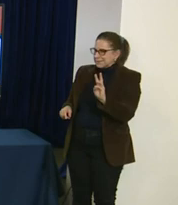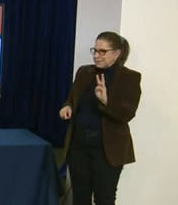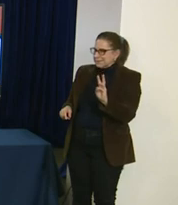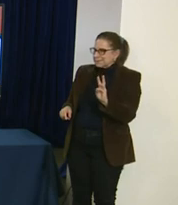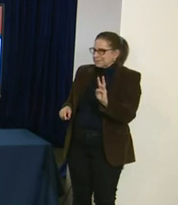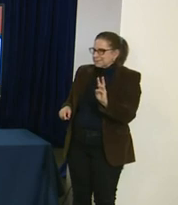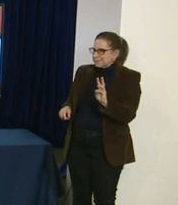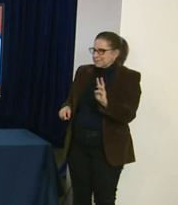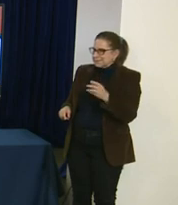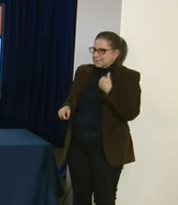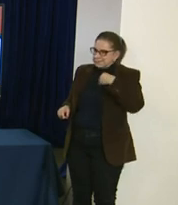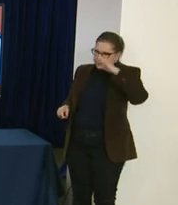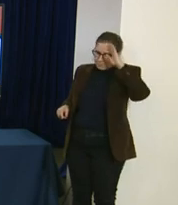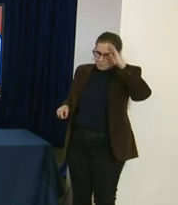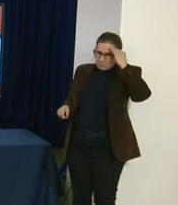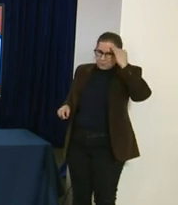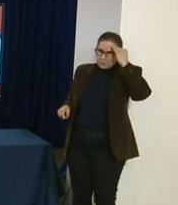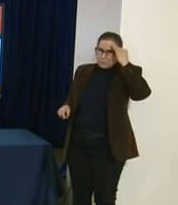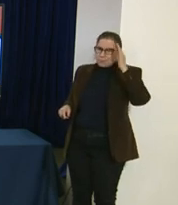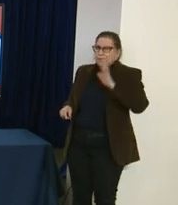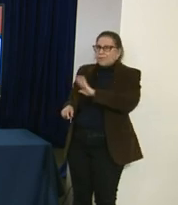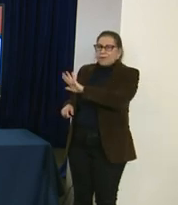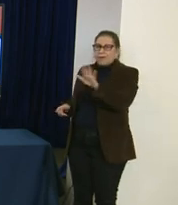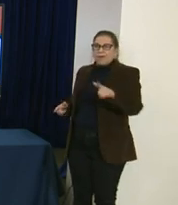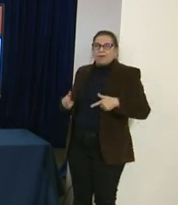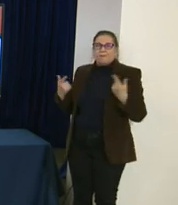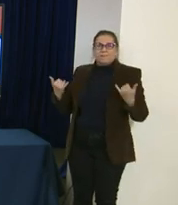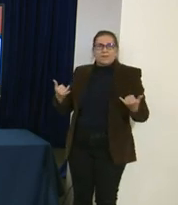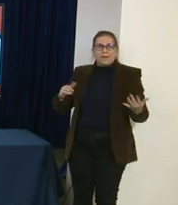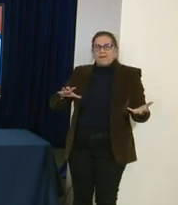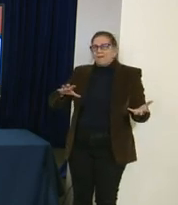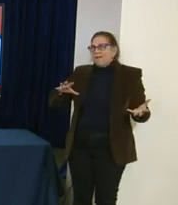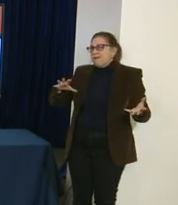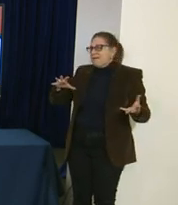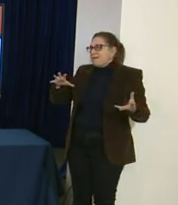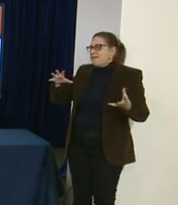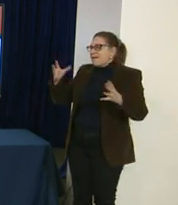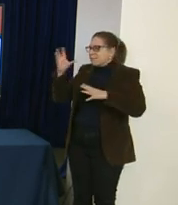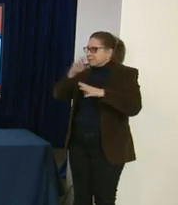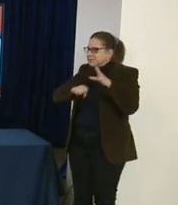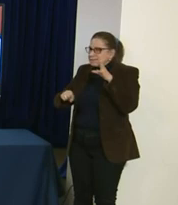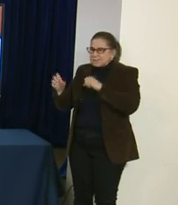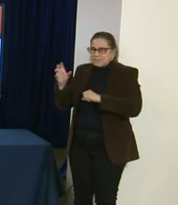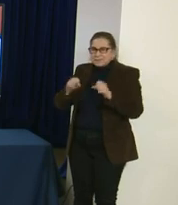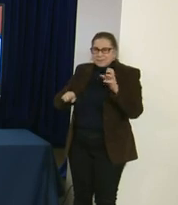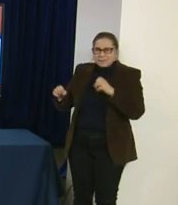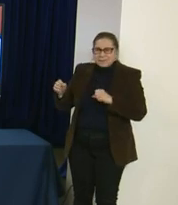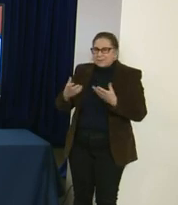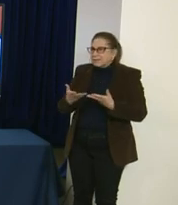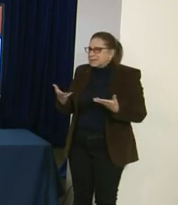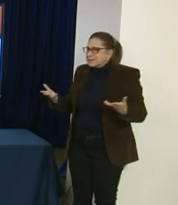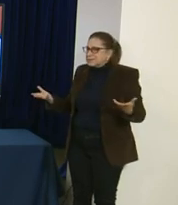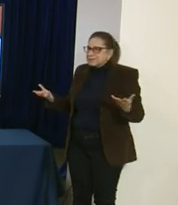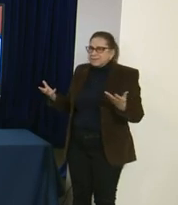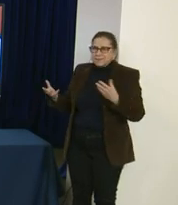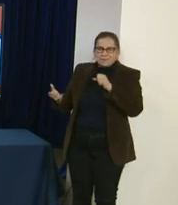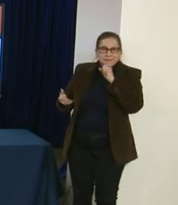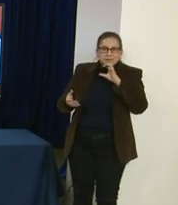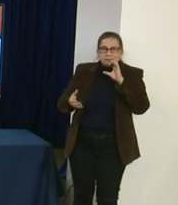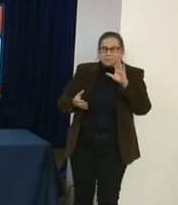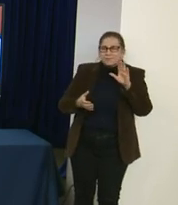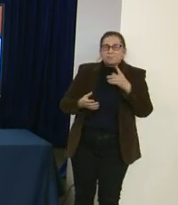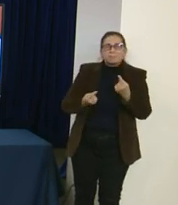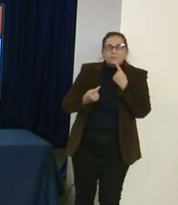too, have been upended. I know you're missing a lot of your activities, from senior centers to churches,